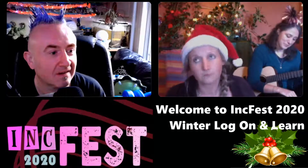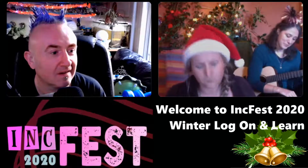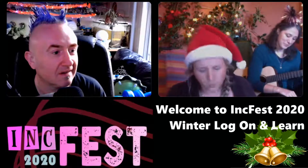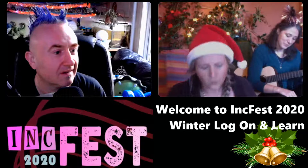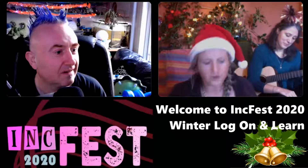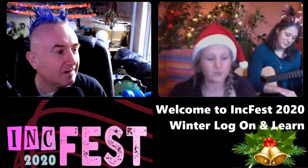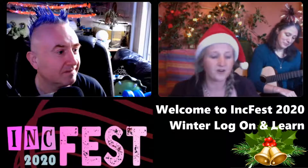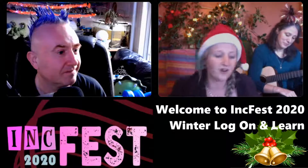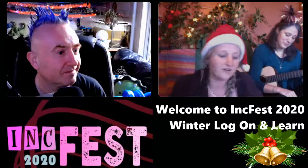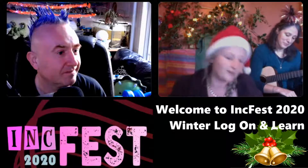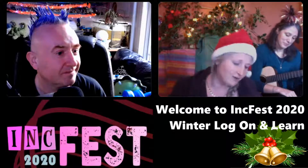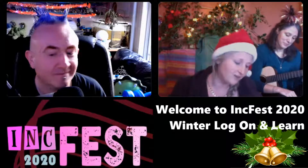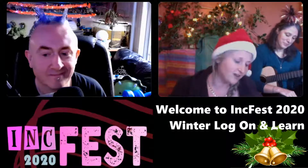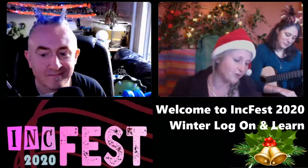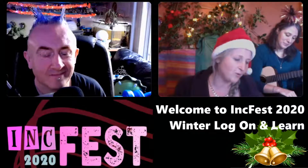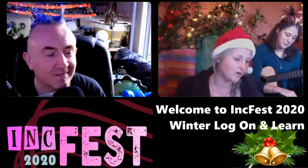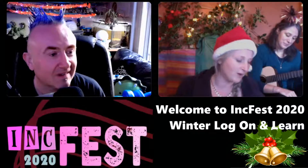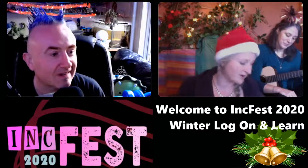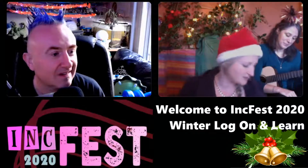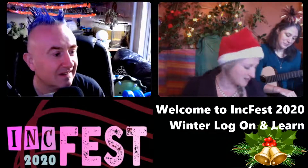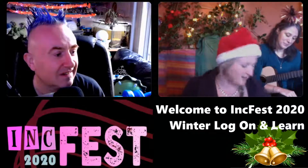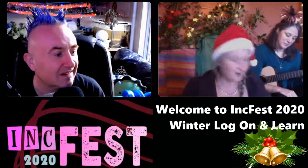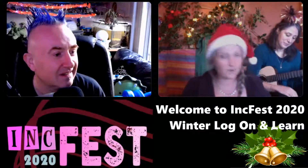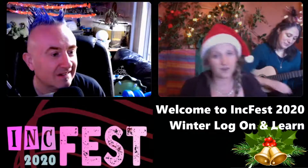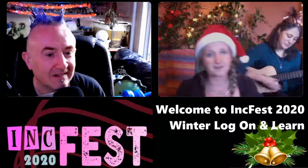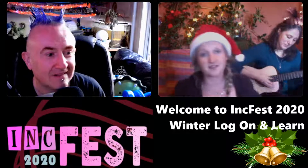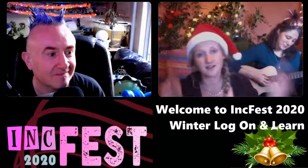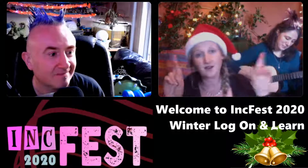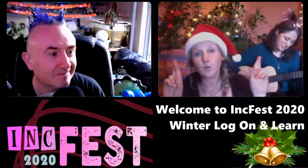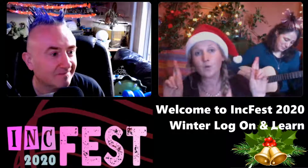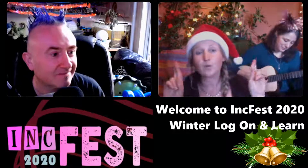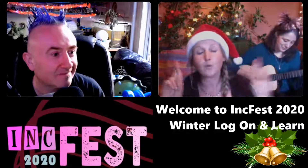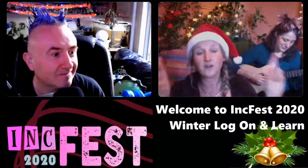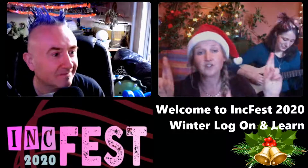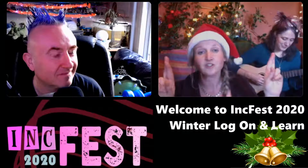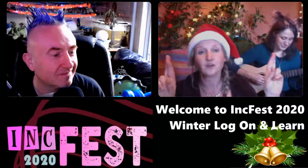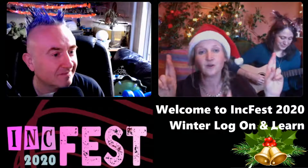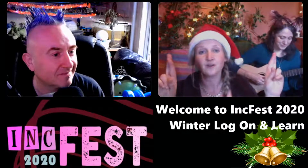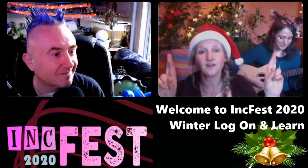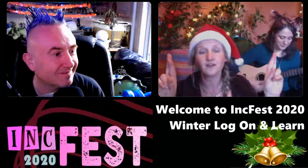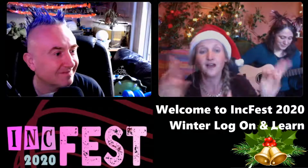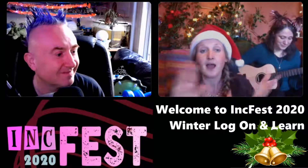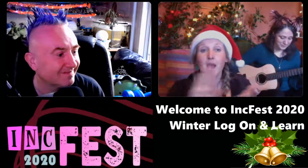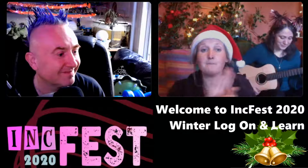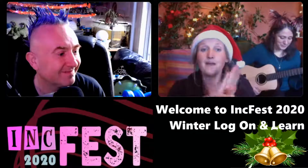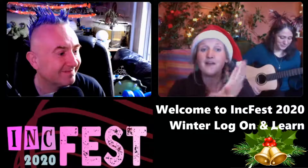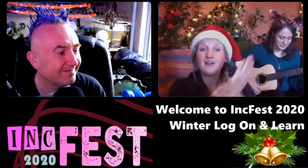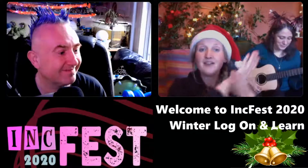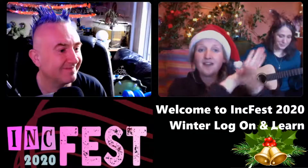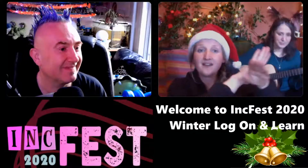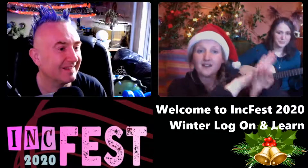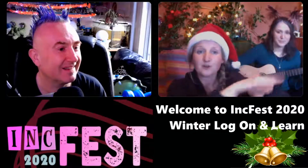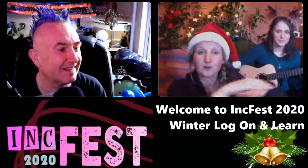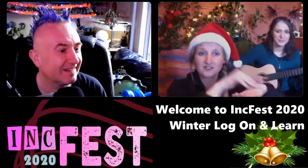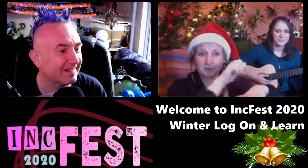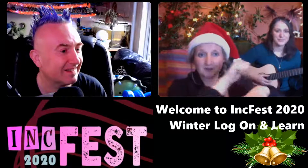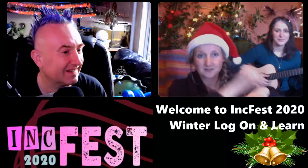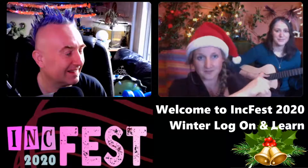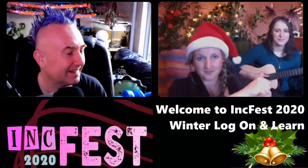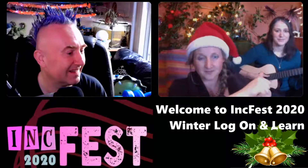for you, but I know that you all know it. And we're going to sing We Wish You a Merry Christmas.